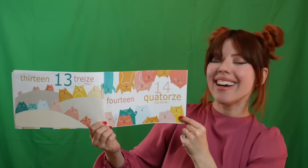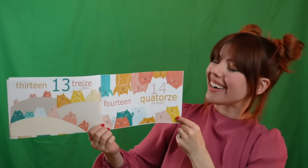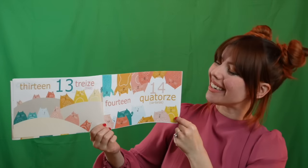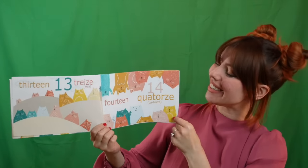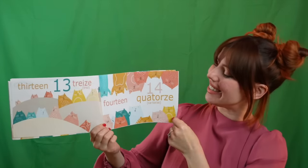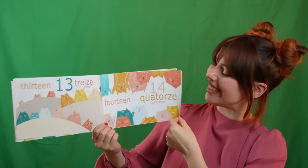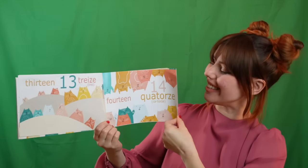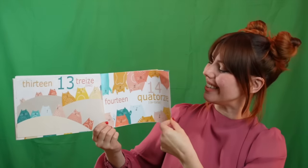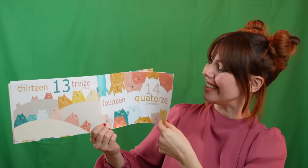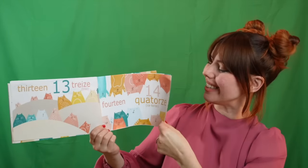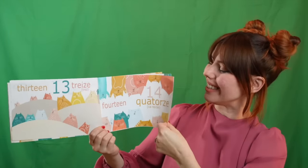quatorze.